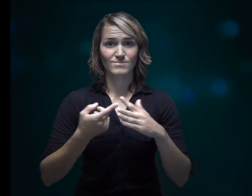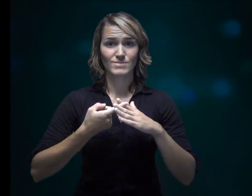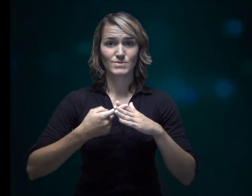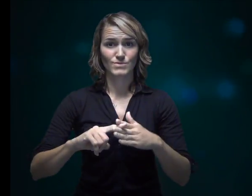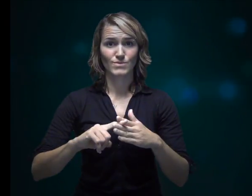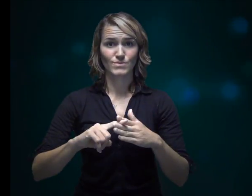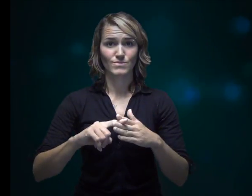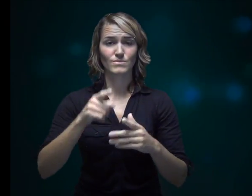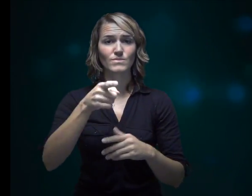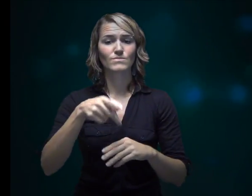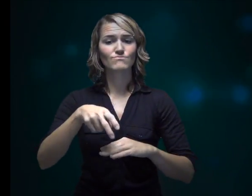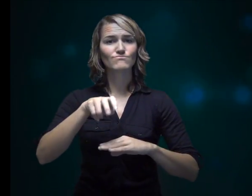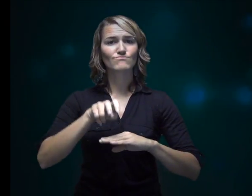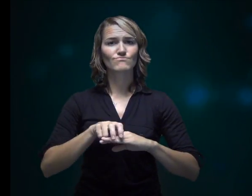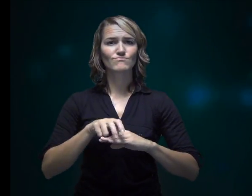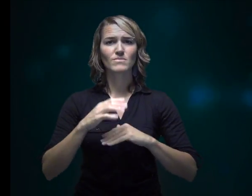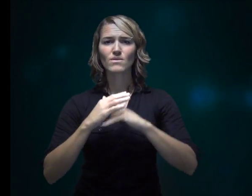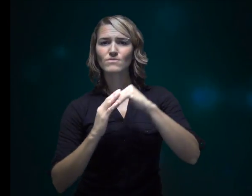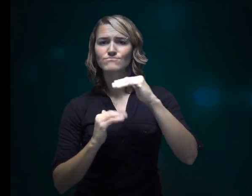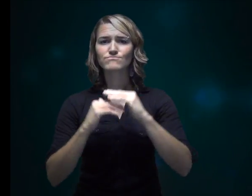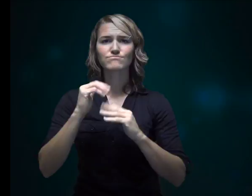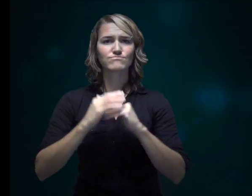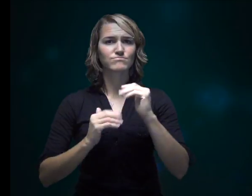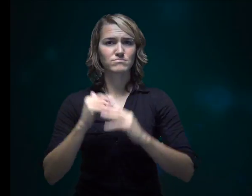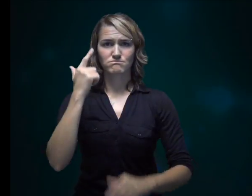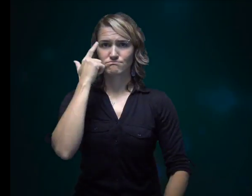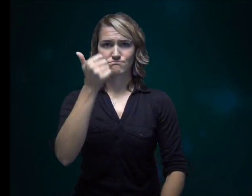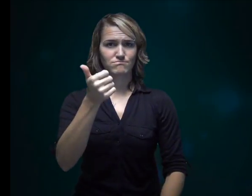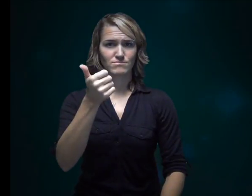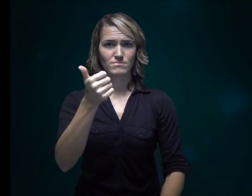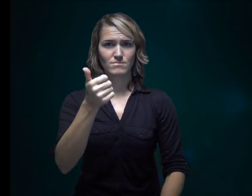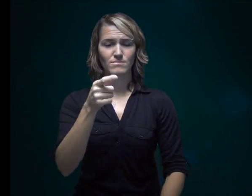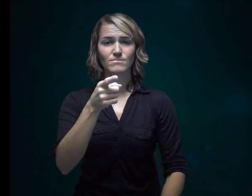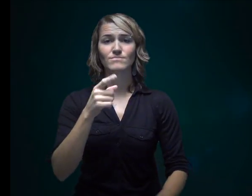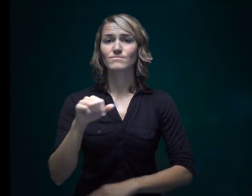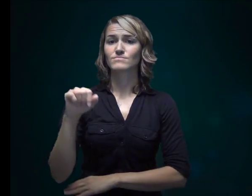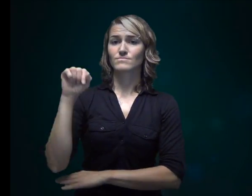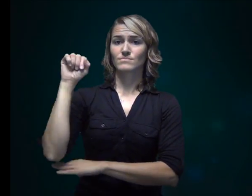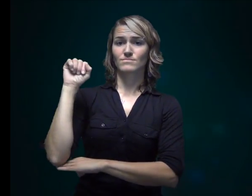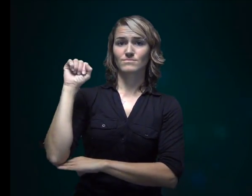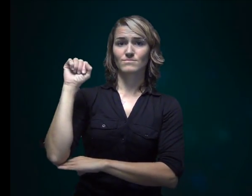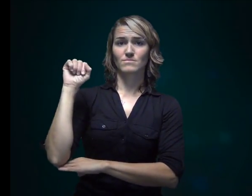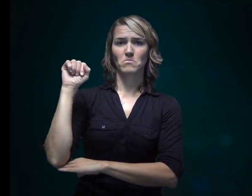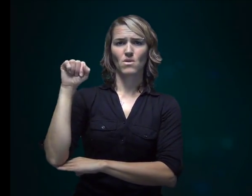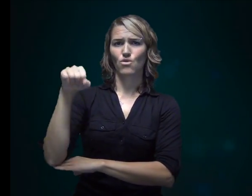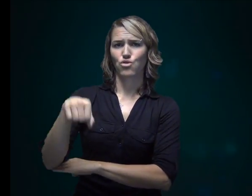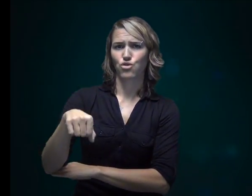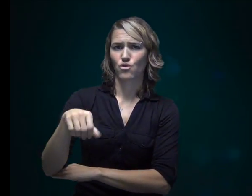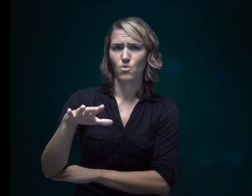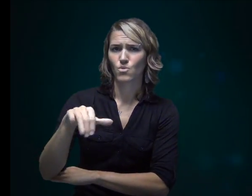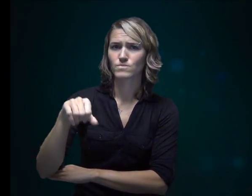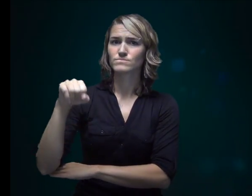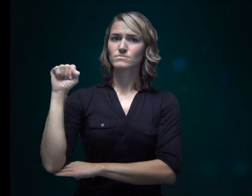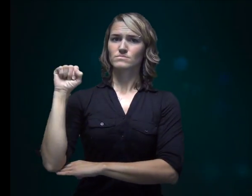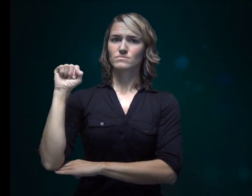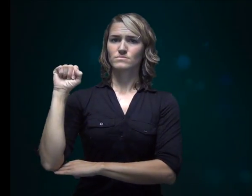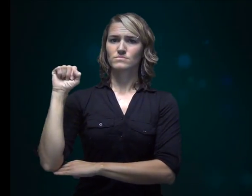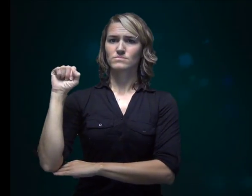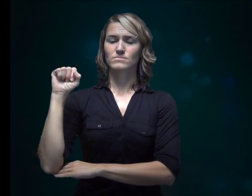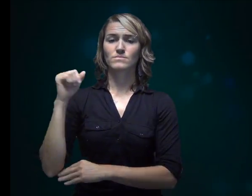Let's begin. Sit comfortably, with your back straight and your hands placed gently on your stomach, so you